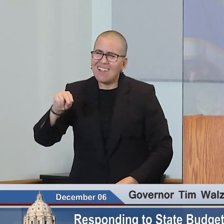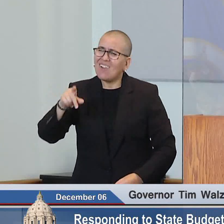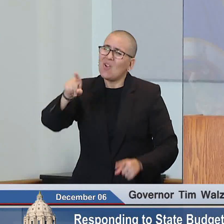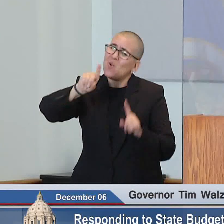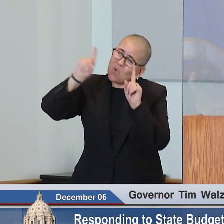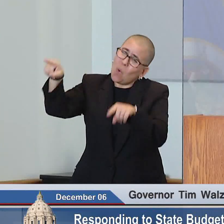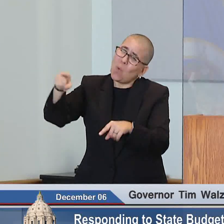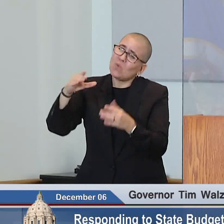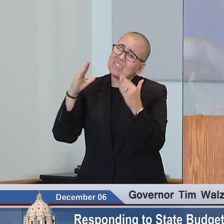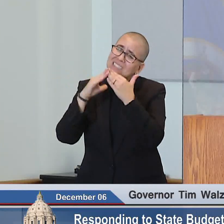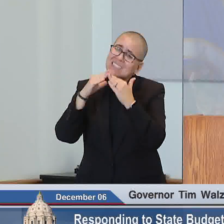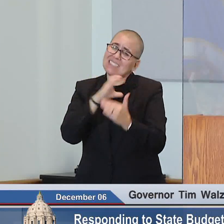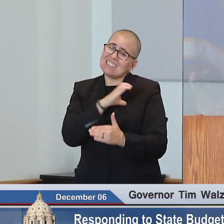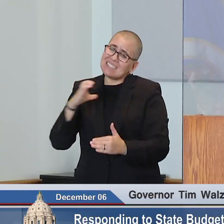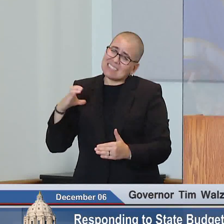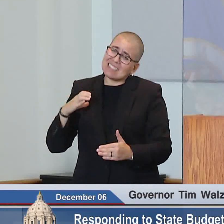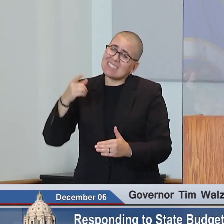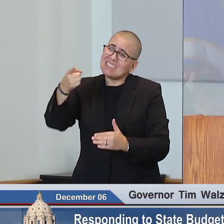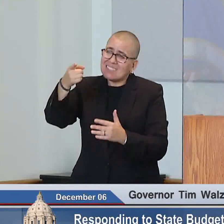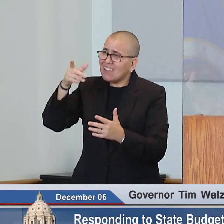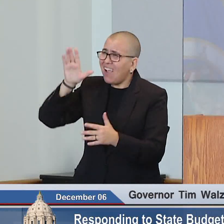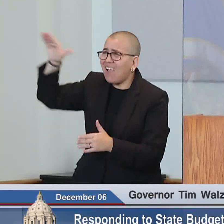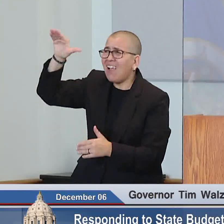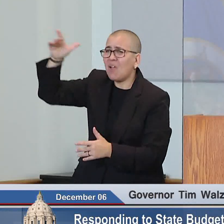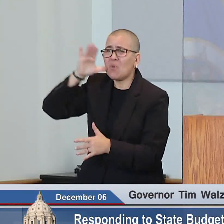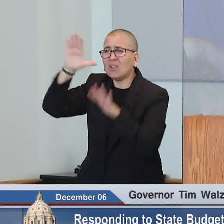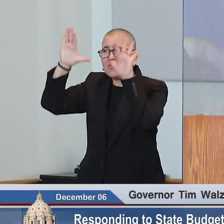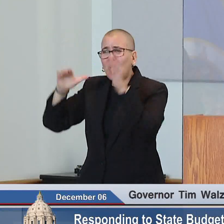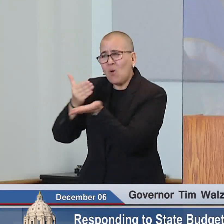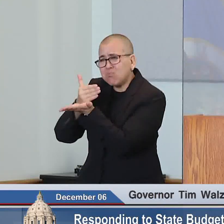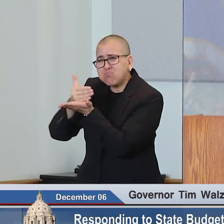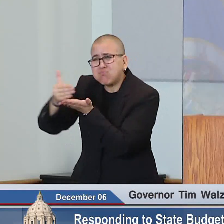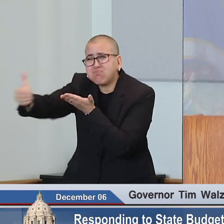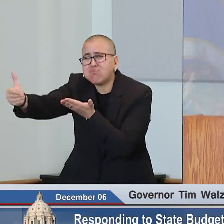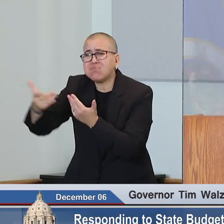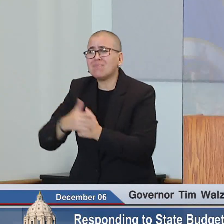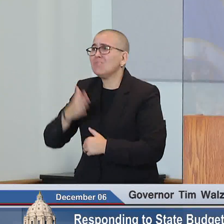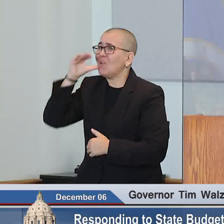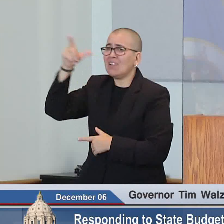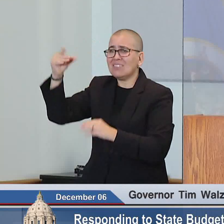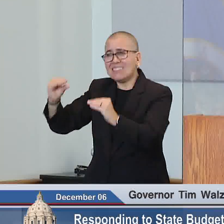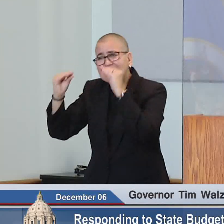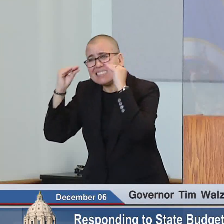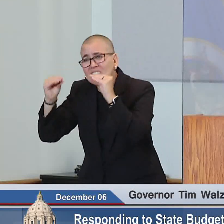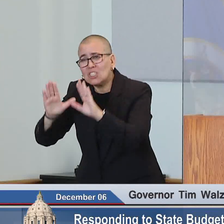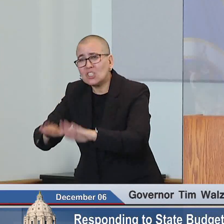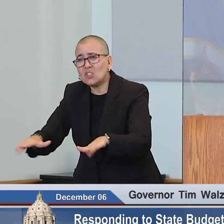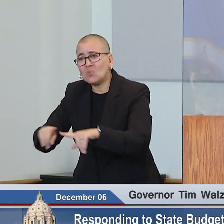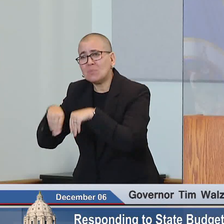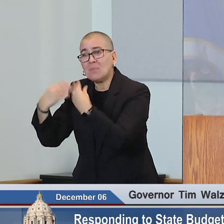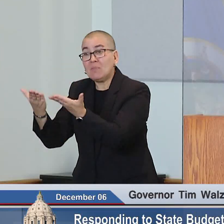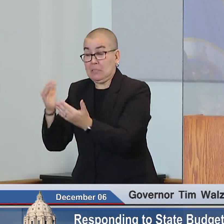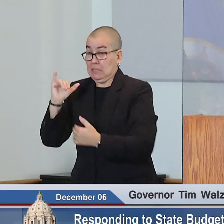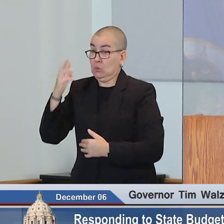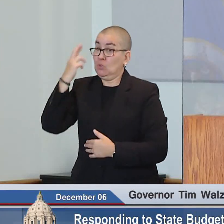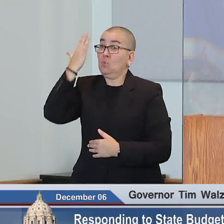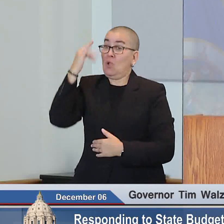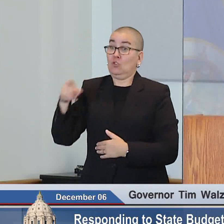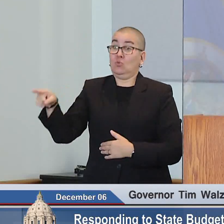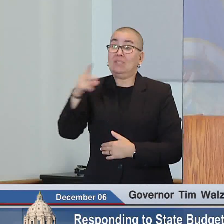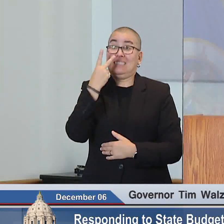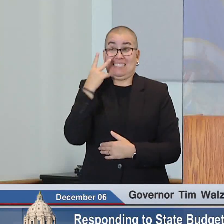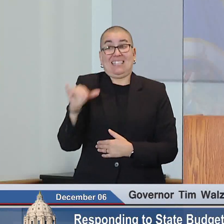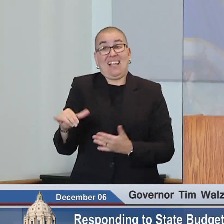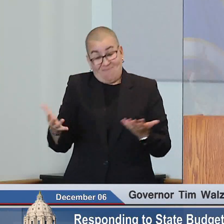plow the roads, who have to educate the children, who have to deliver services. And I think that's why you're seeing that. So I would make the case to all of those